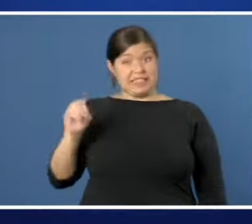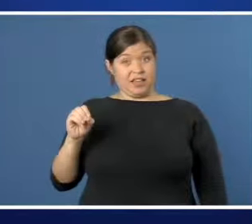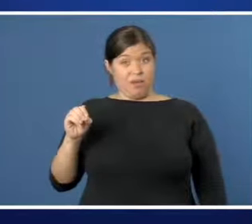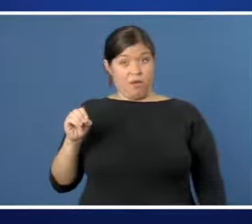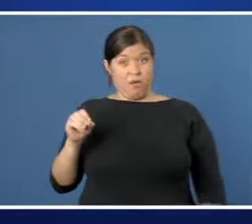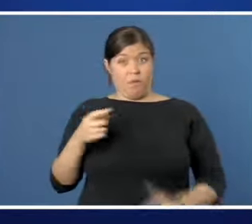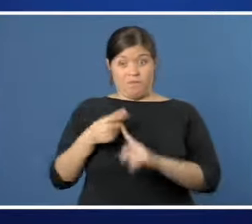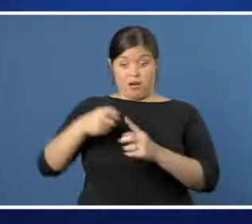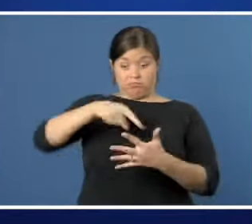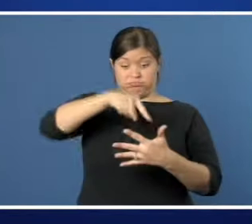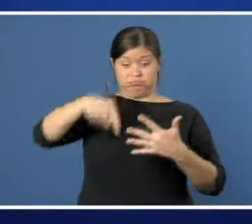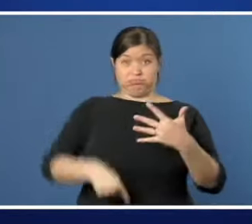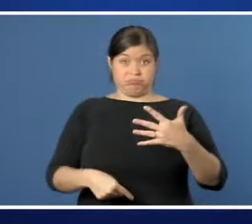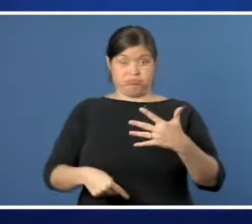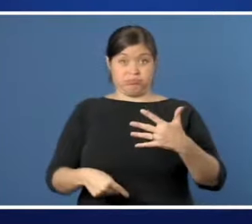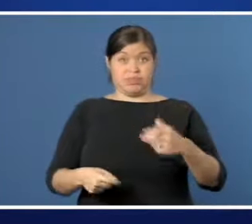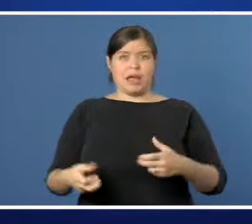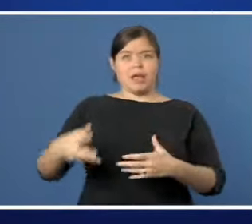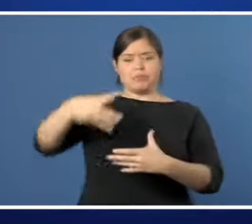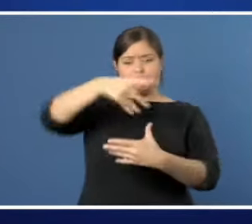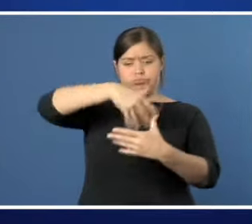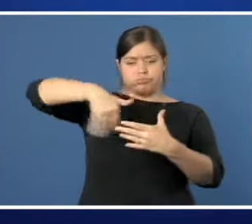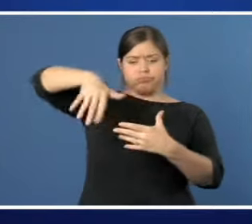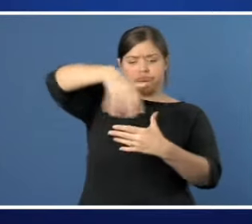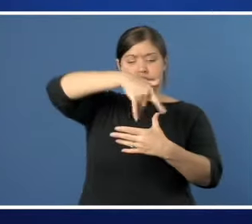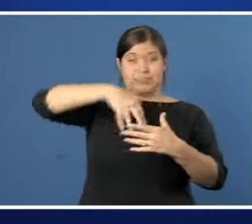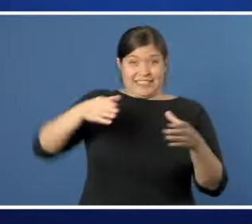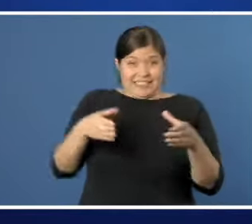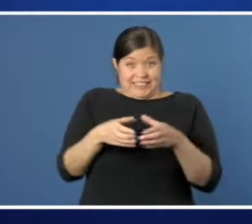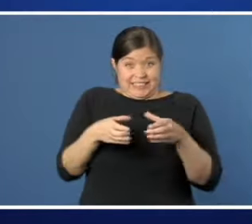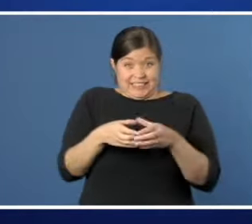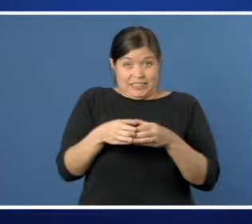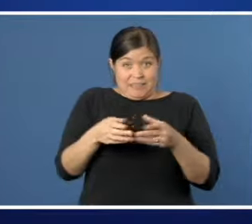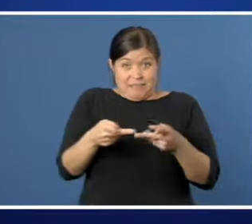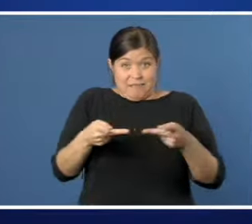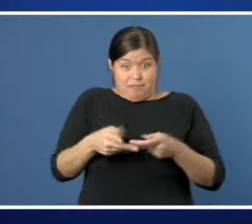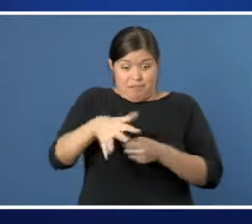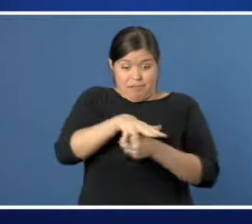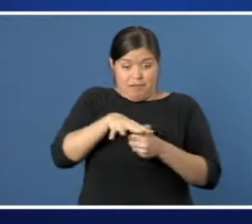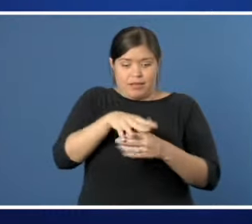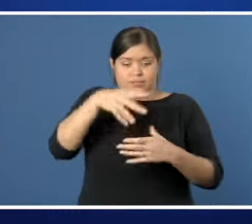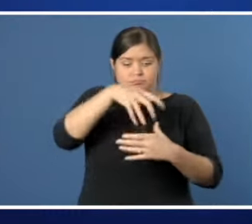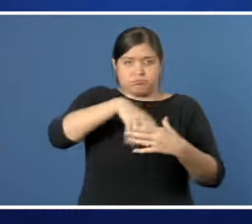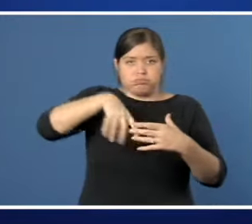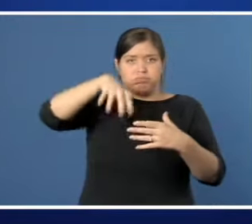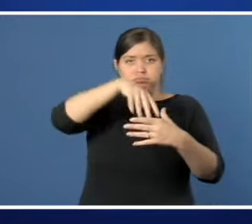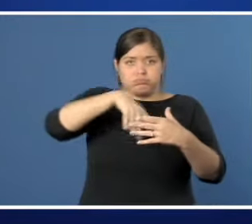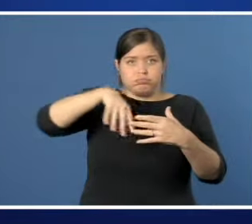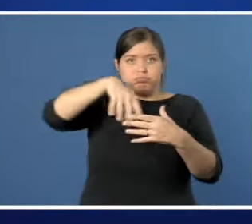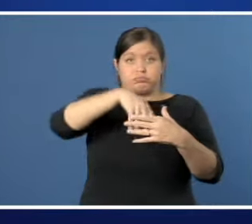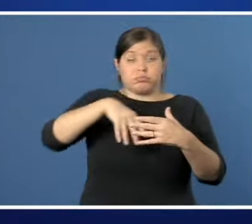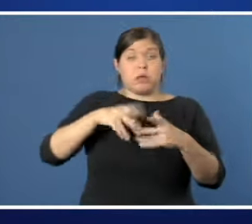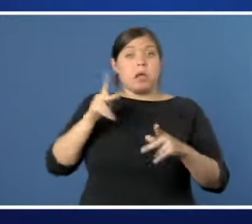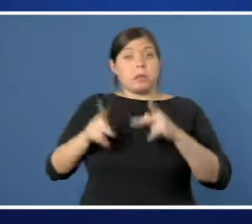CO from these sources can build up in enclosed or semi-enclosed spaces.